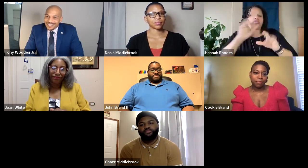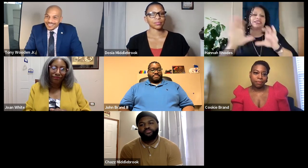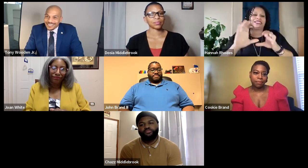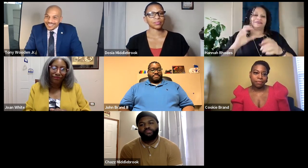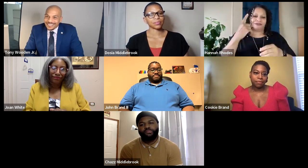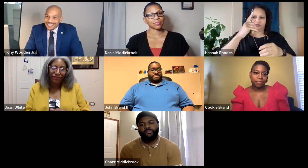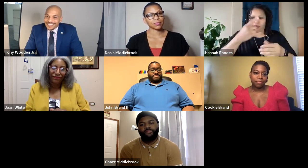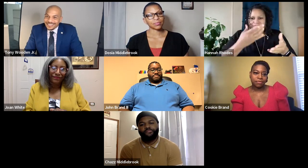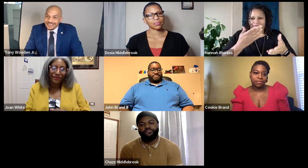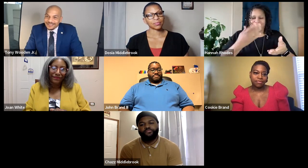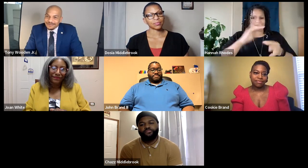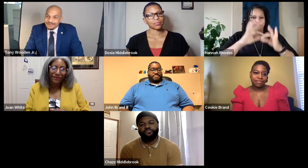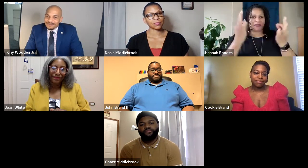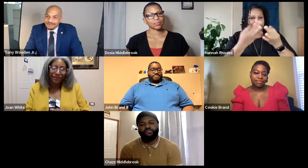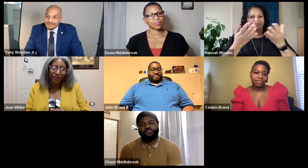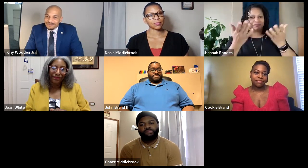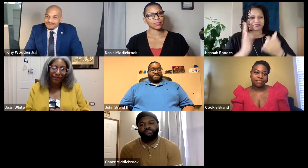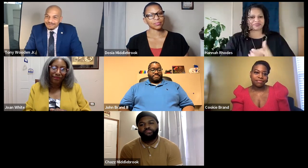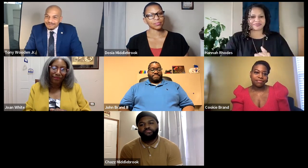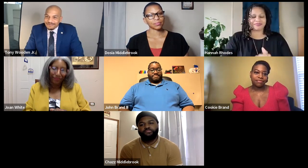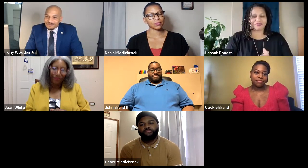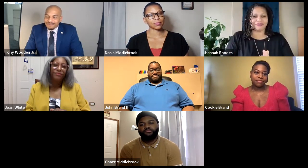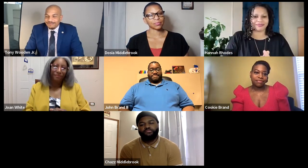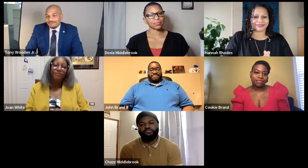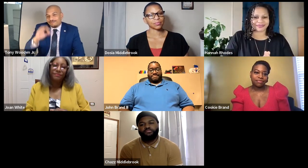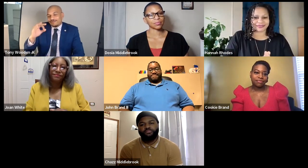out and appreciate all the work that they did for this family. That's it.